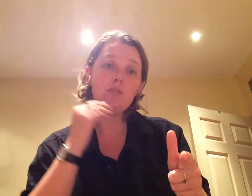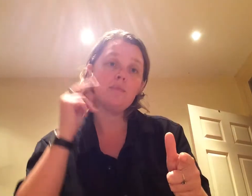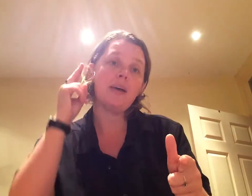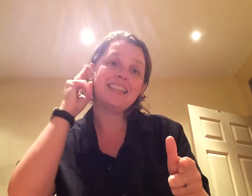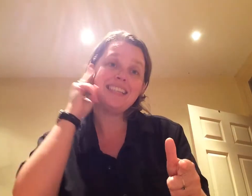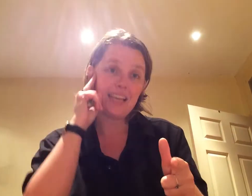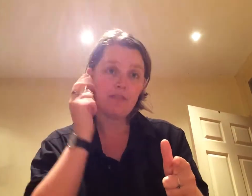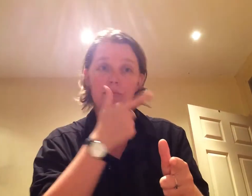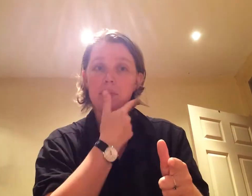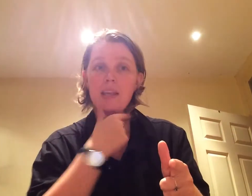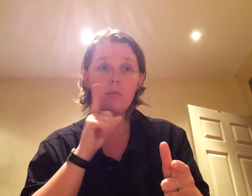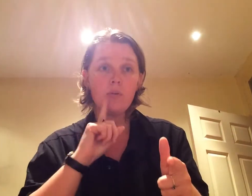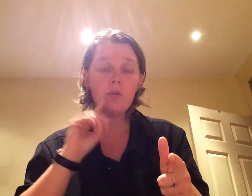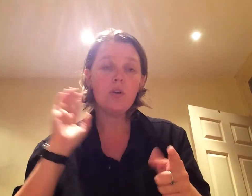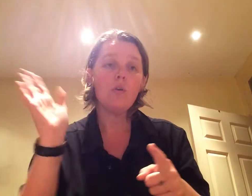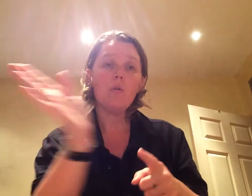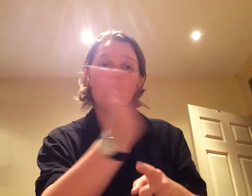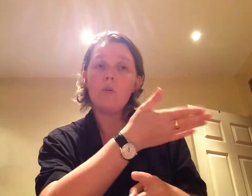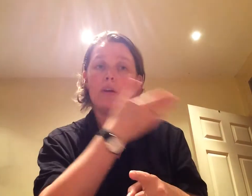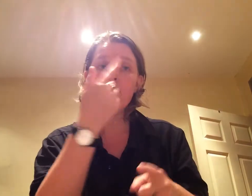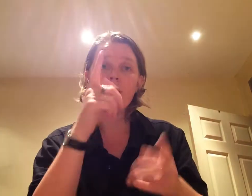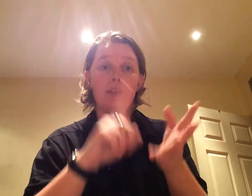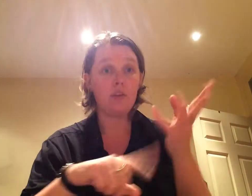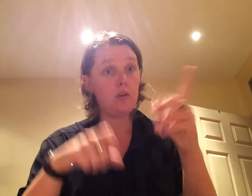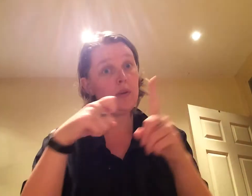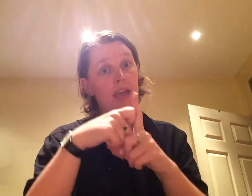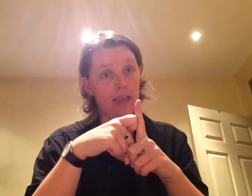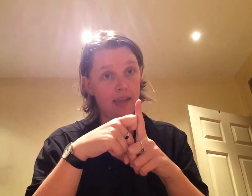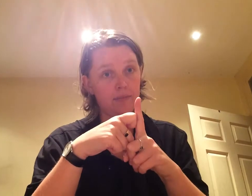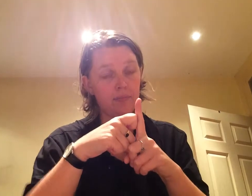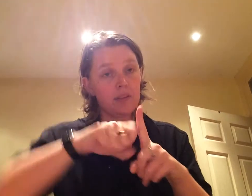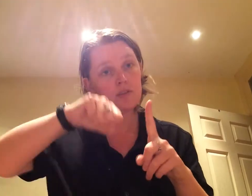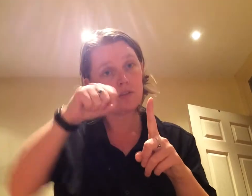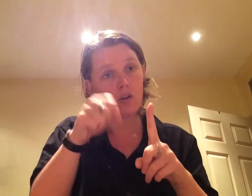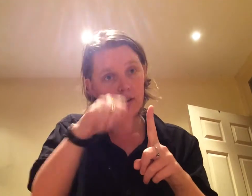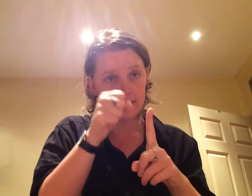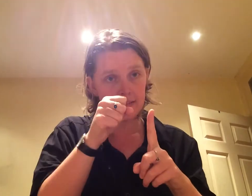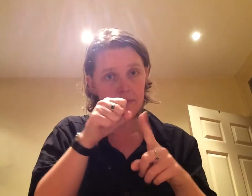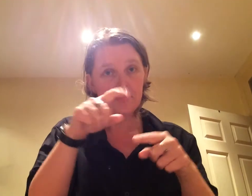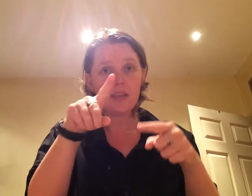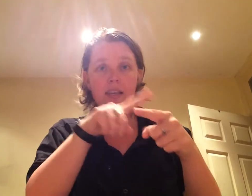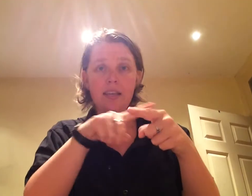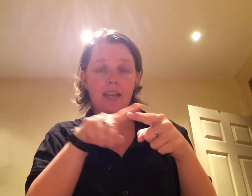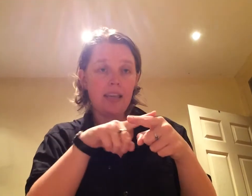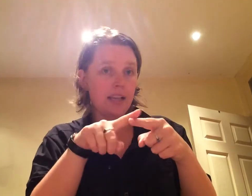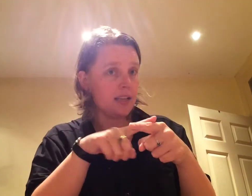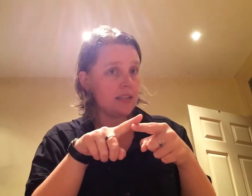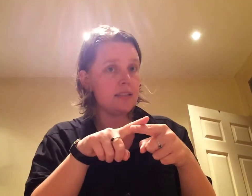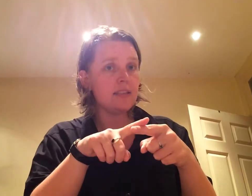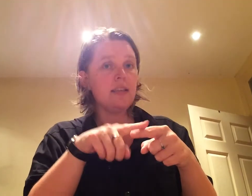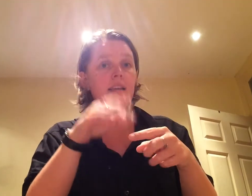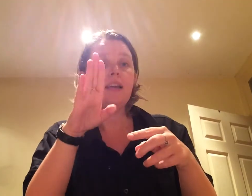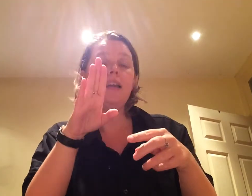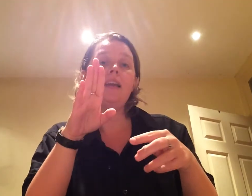used by deaf people all over the UK, in Scotland, in England,